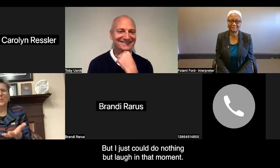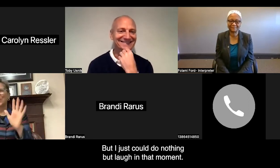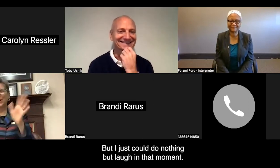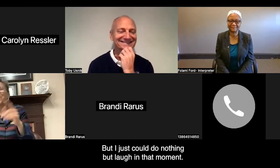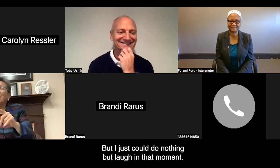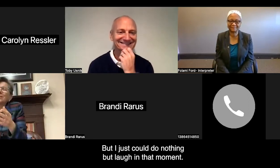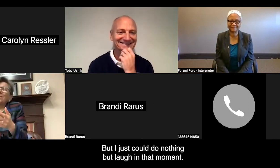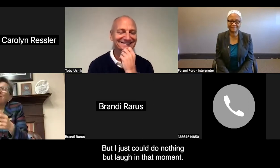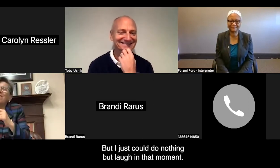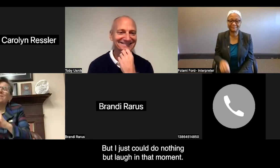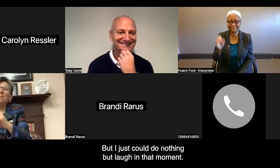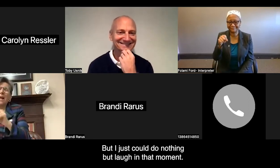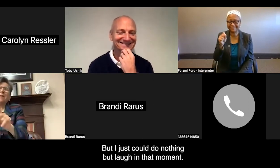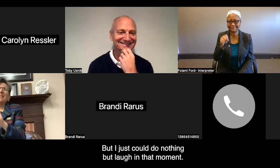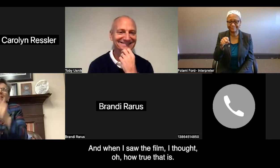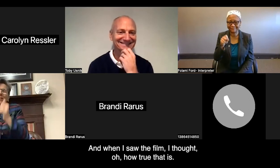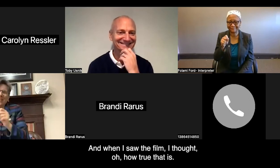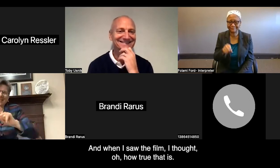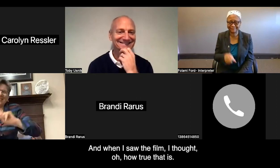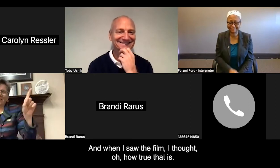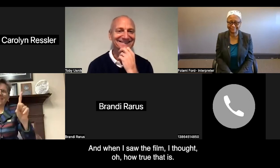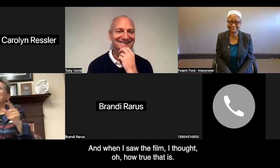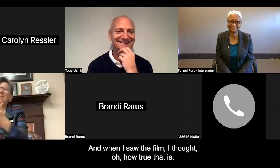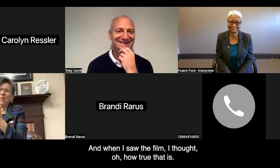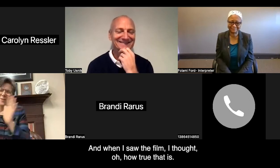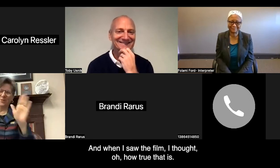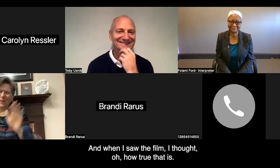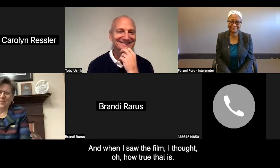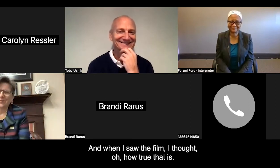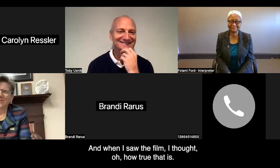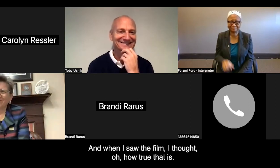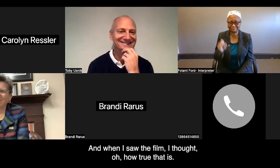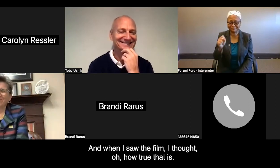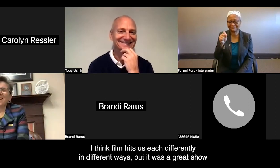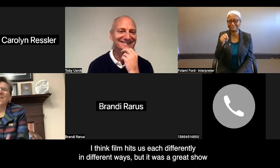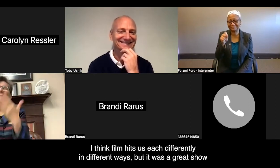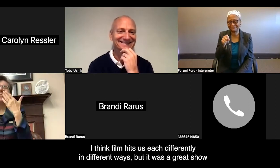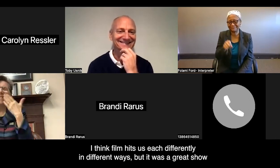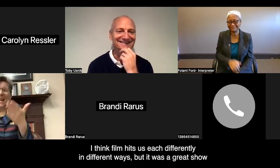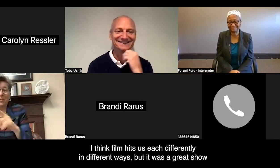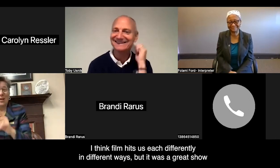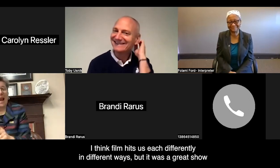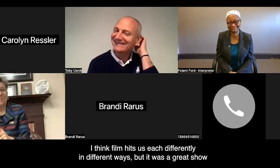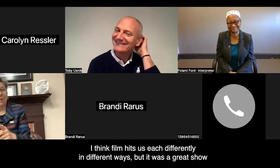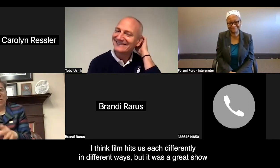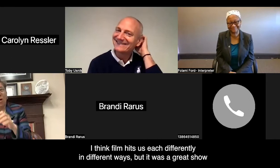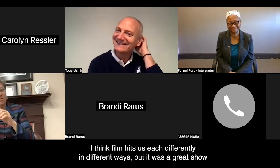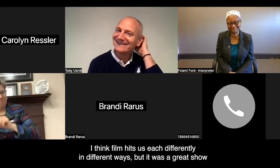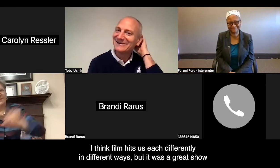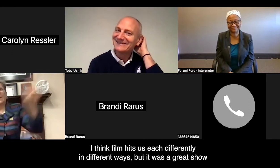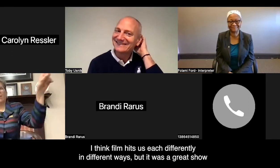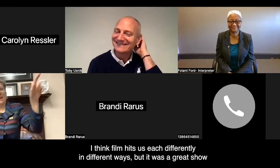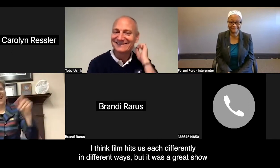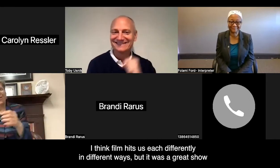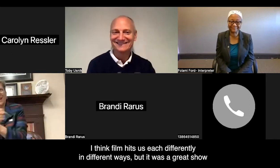laugh in that moment. And when I saw the film, I thought, oh, how true that is. I think film hits us each differently in different ways. But it was great show.